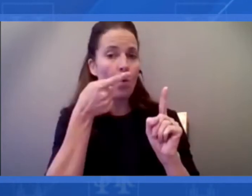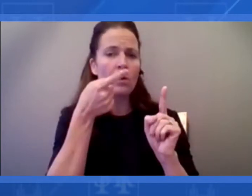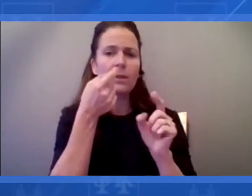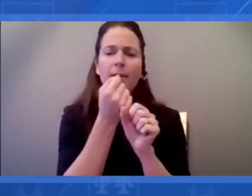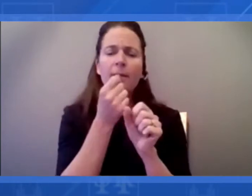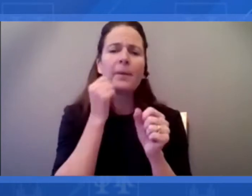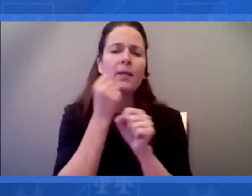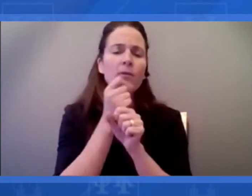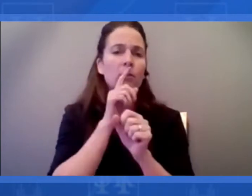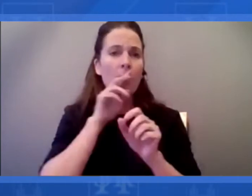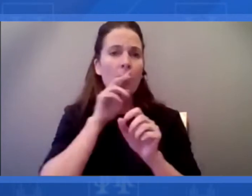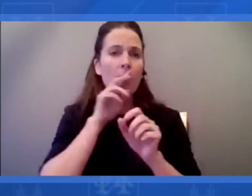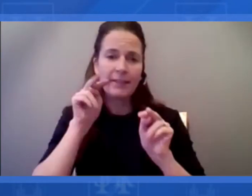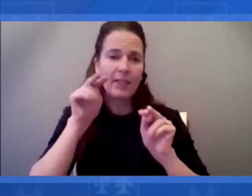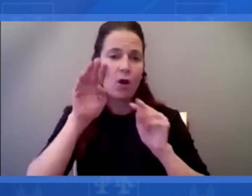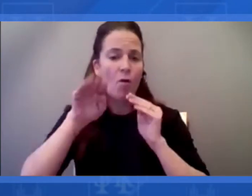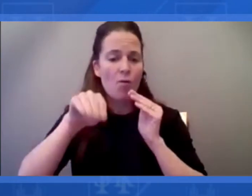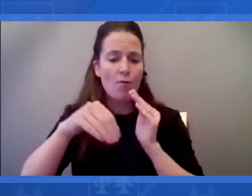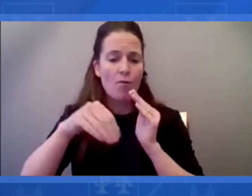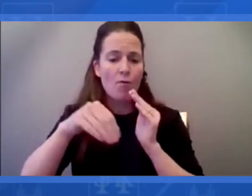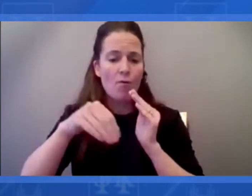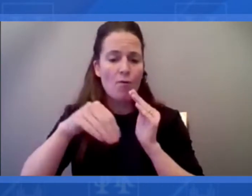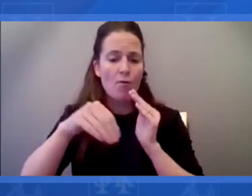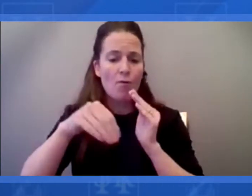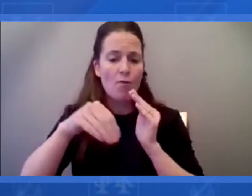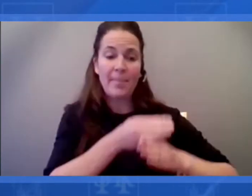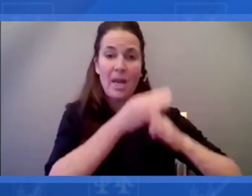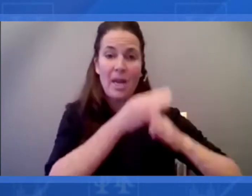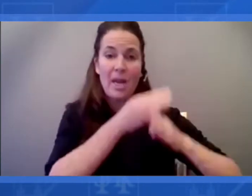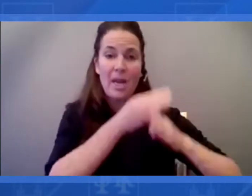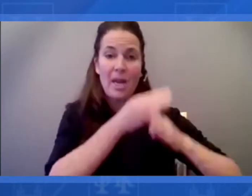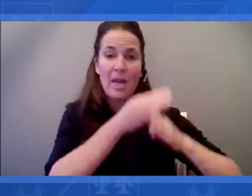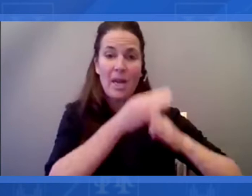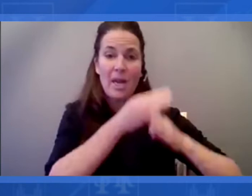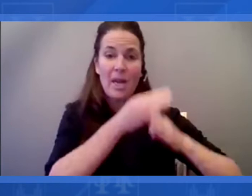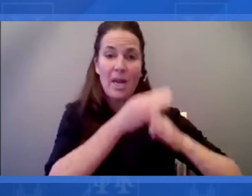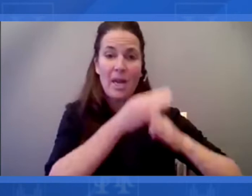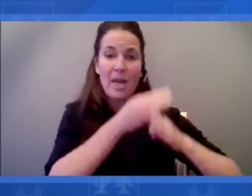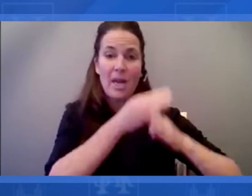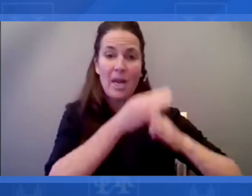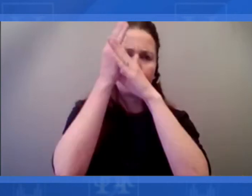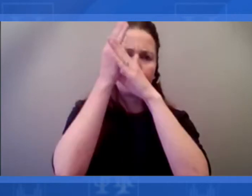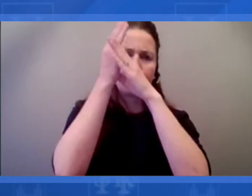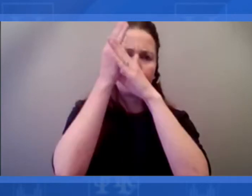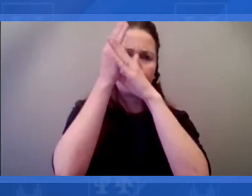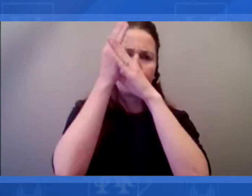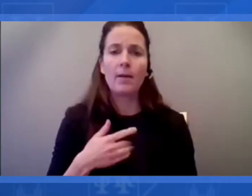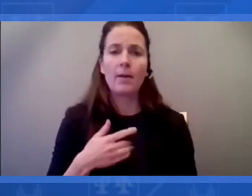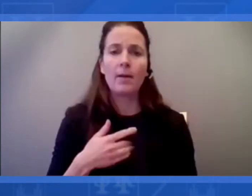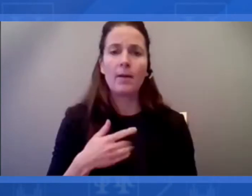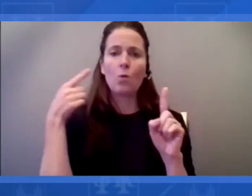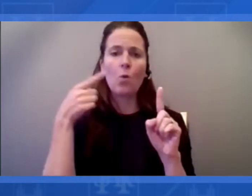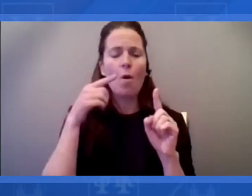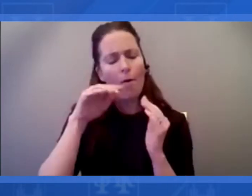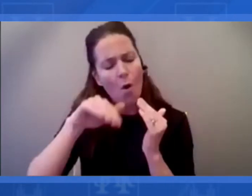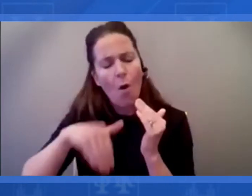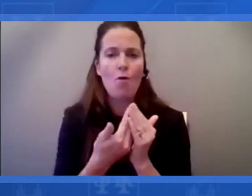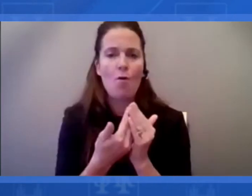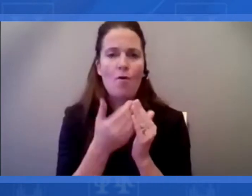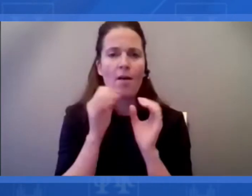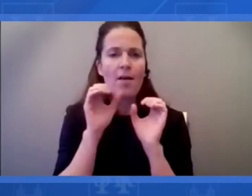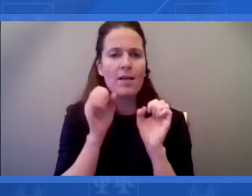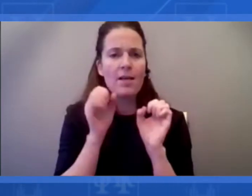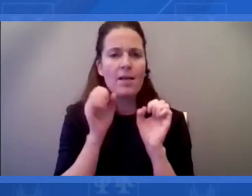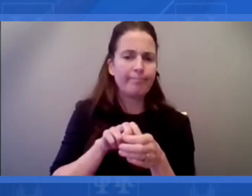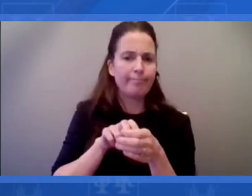barriers across conventional transit. We want everyone to be able to access transit services that meet